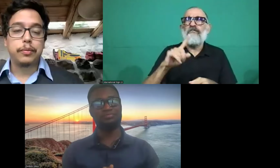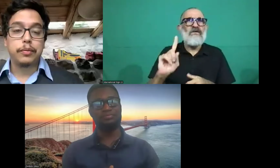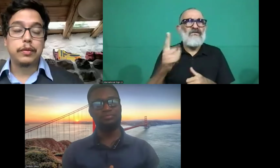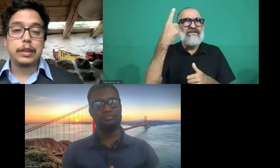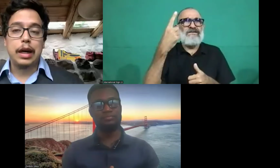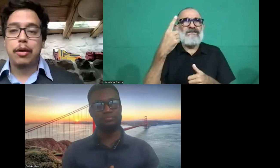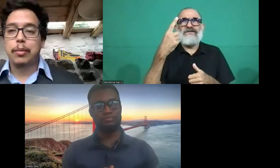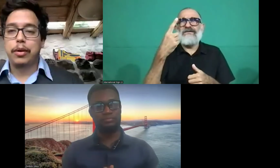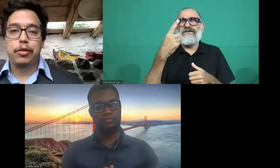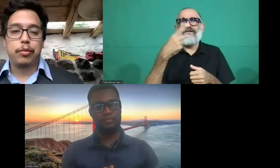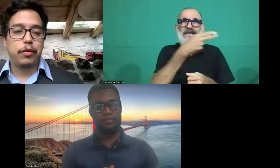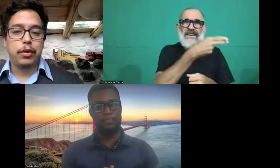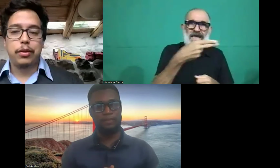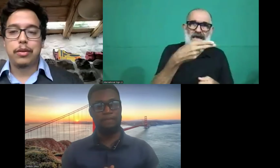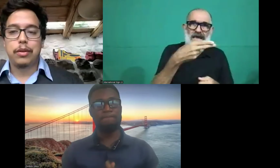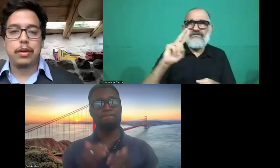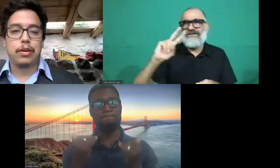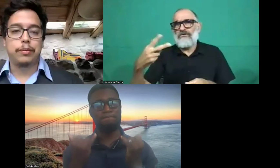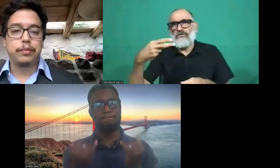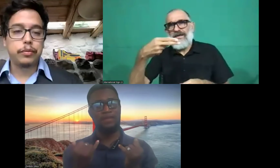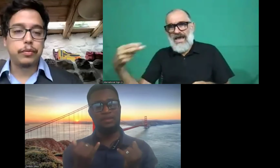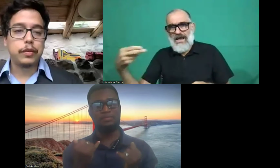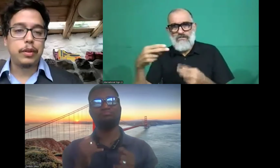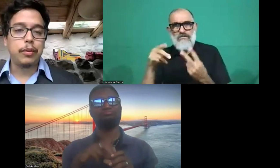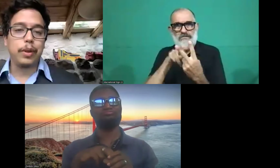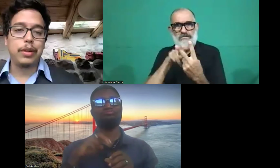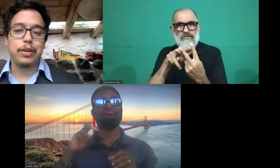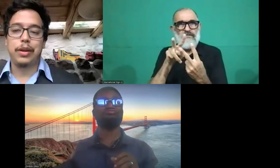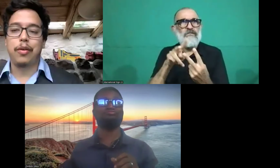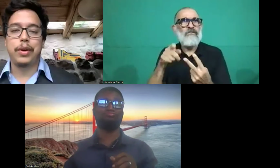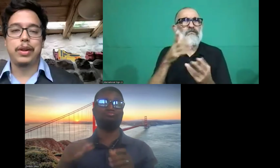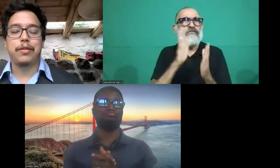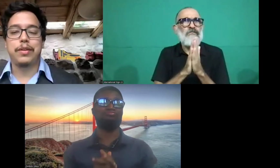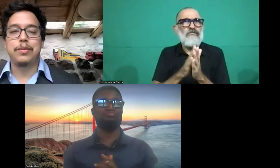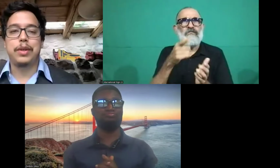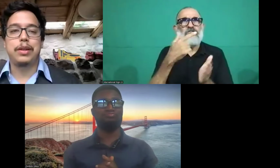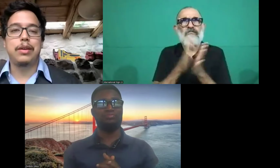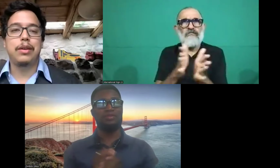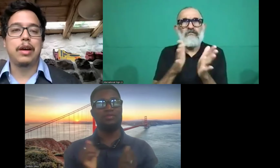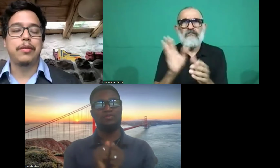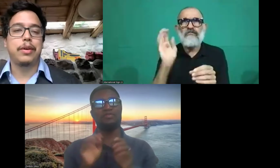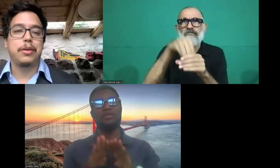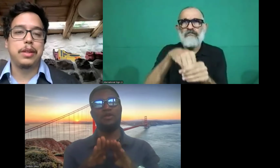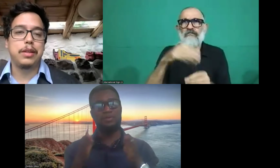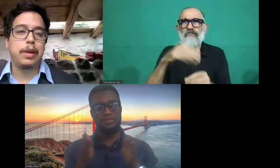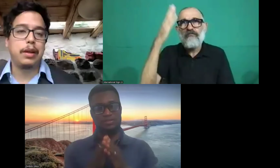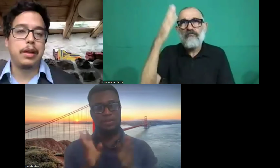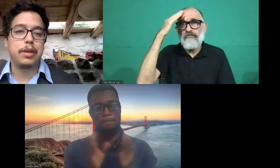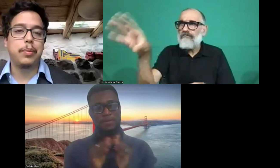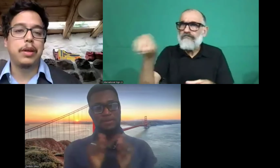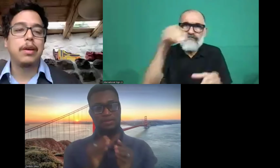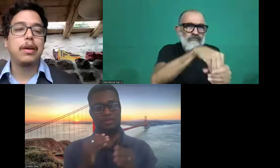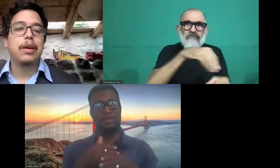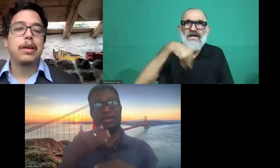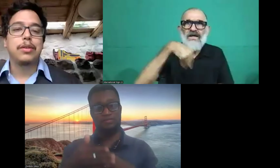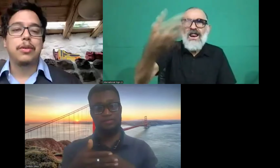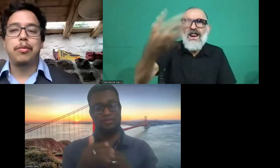so now I'm going to move on with the opening of this meeting after the accessibility